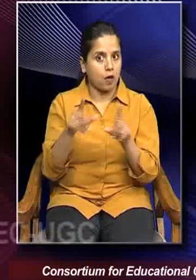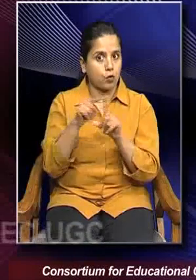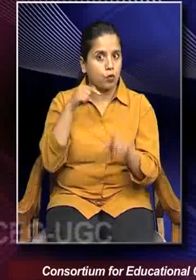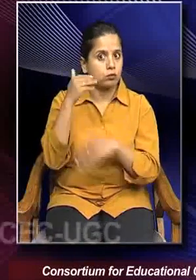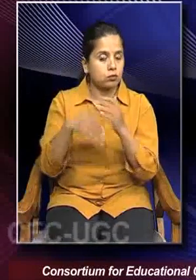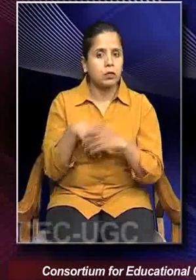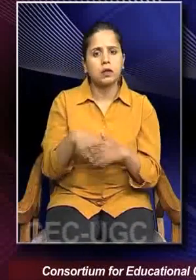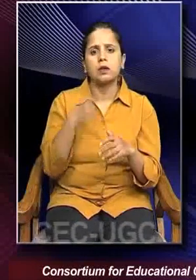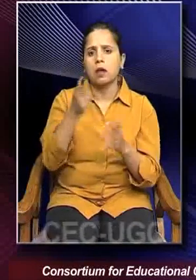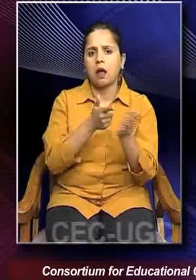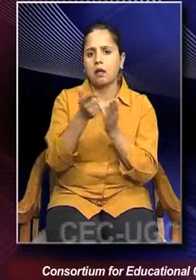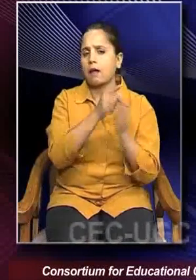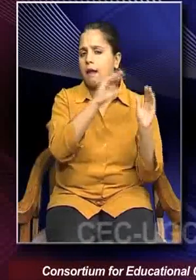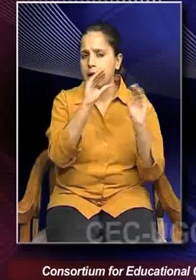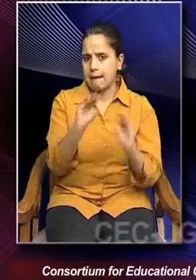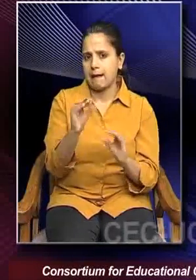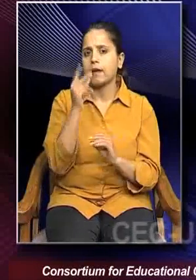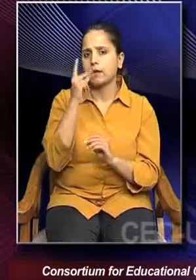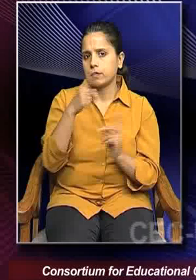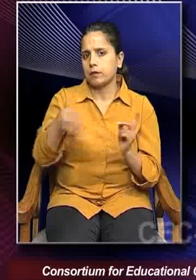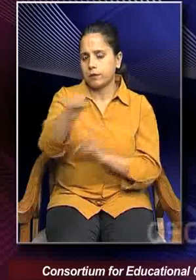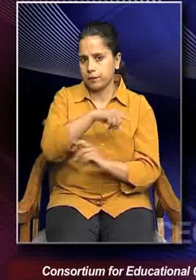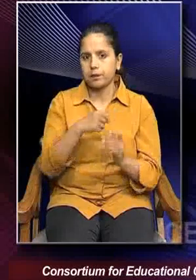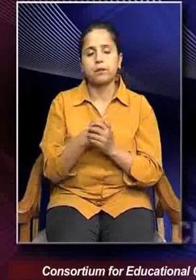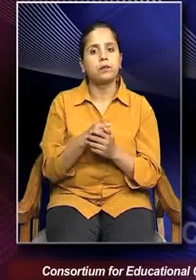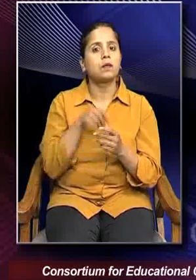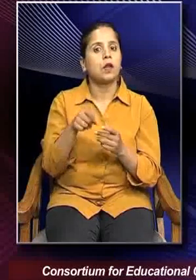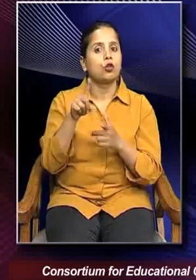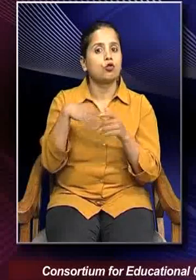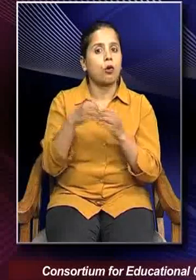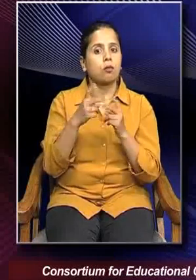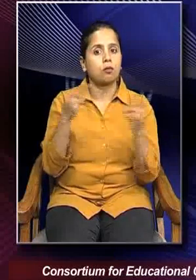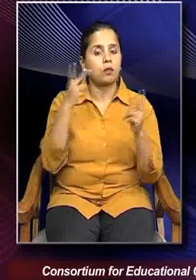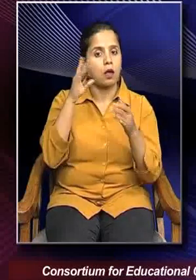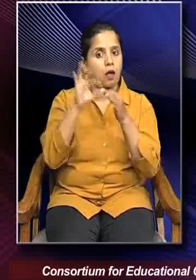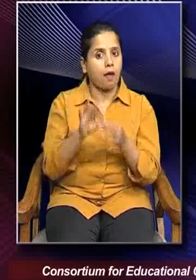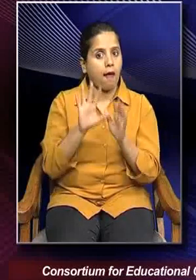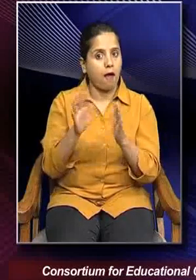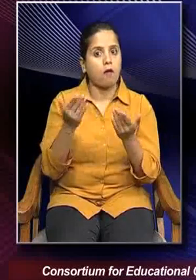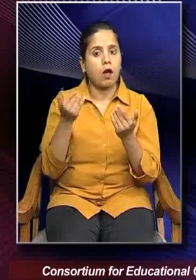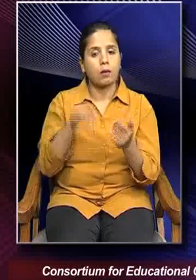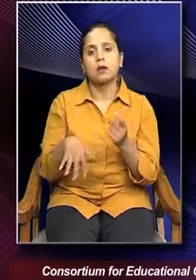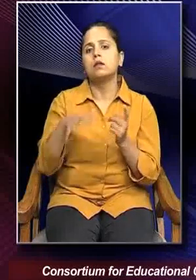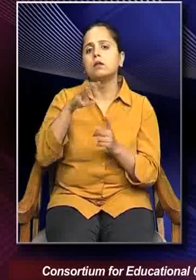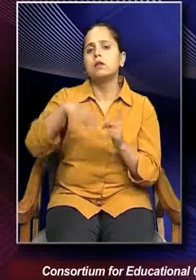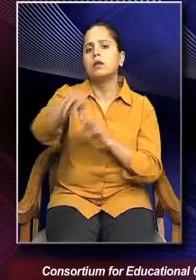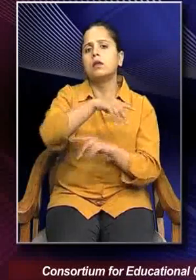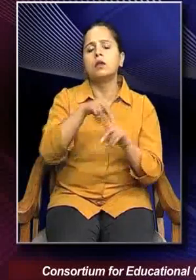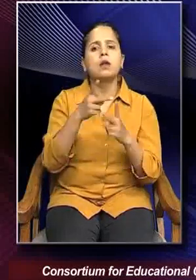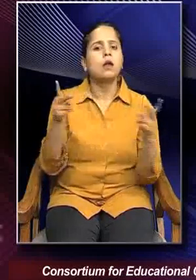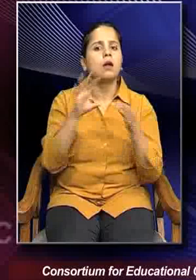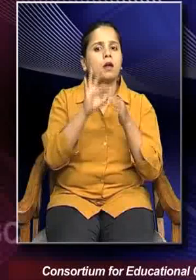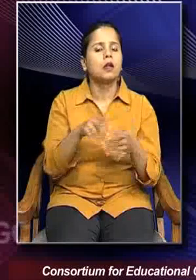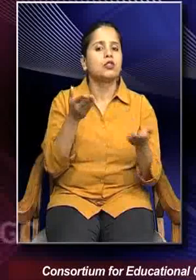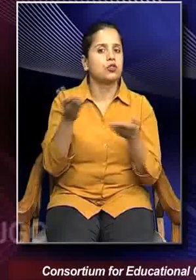low level of agricultural activity on an average. Employment is largely exist in sectors which is related